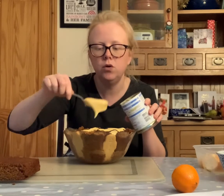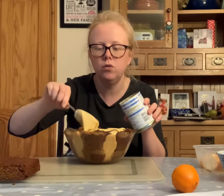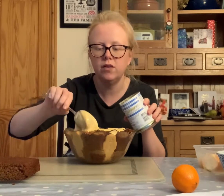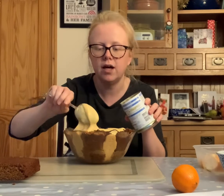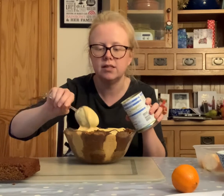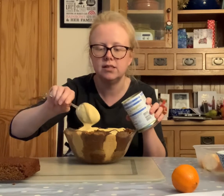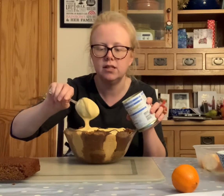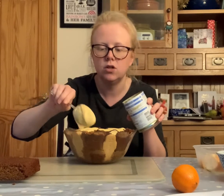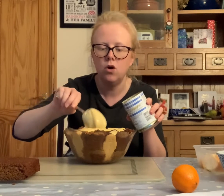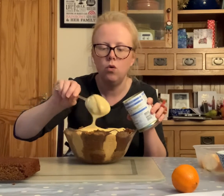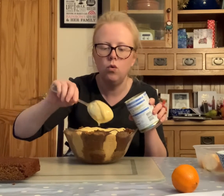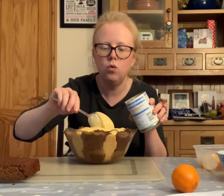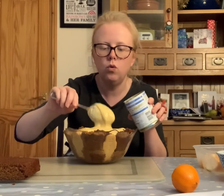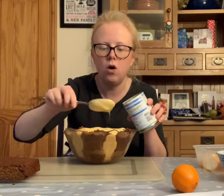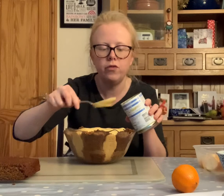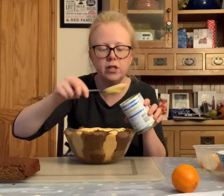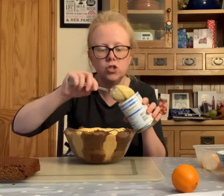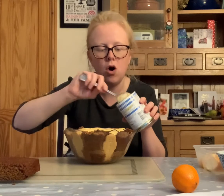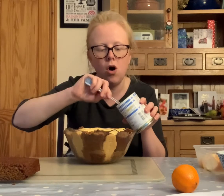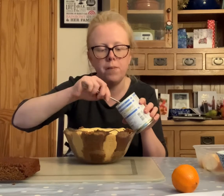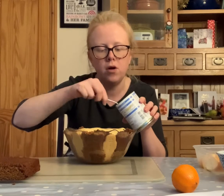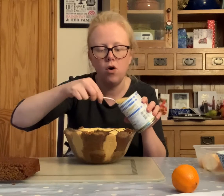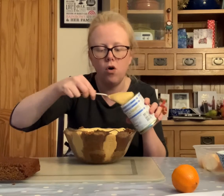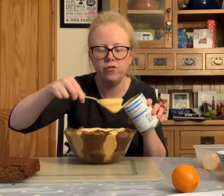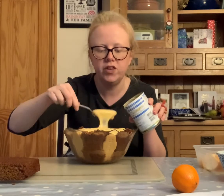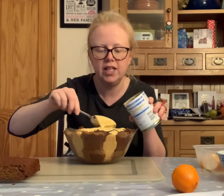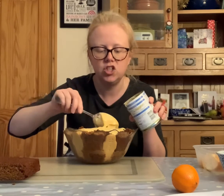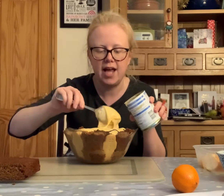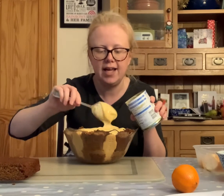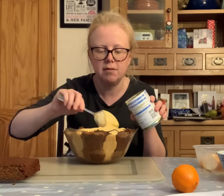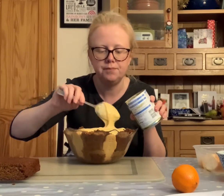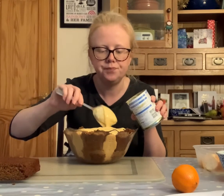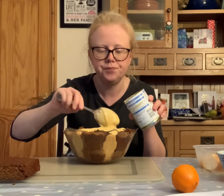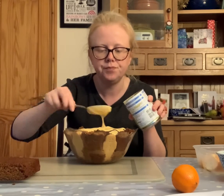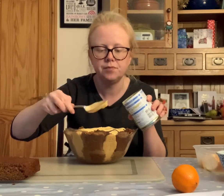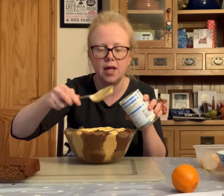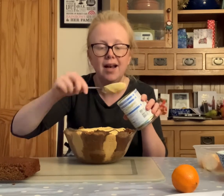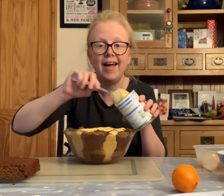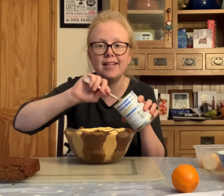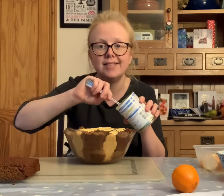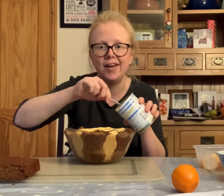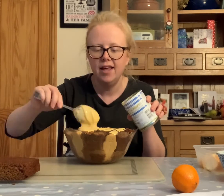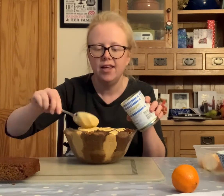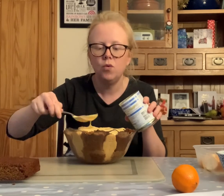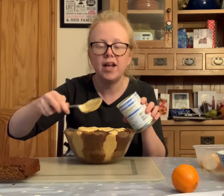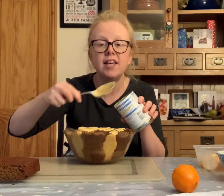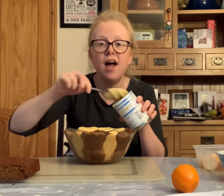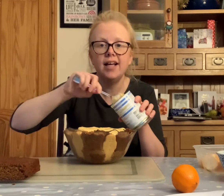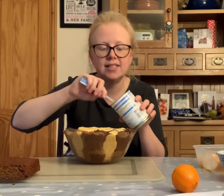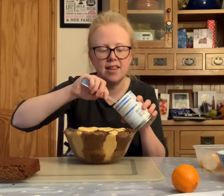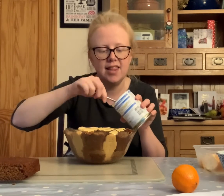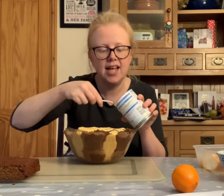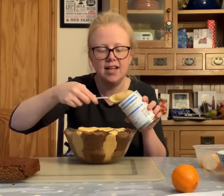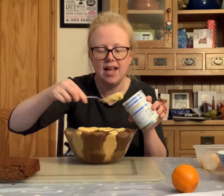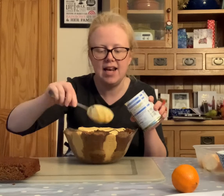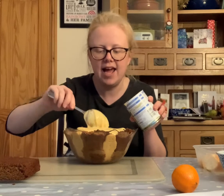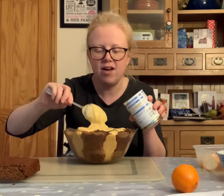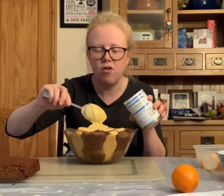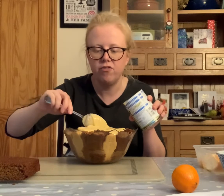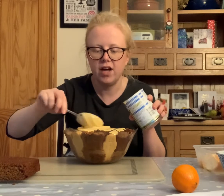the custard all on the top of the jelly, like so. You want a nice thin layer of